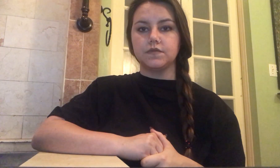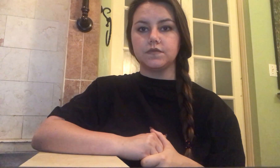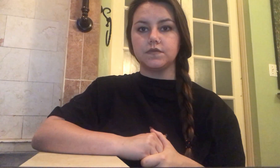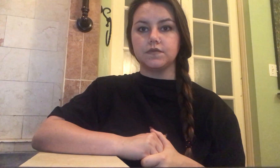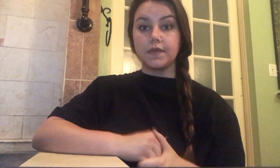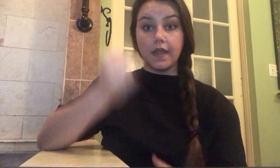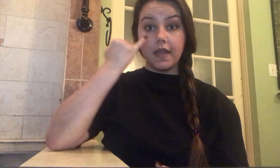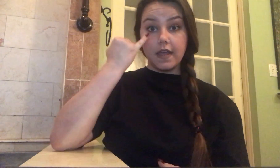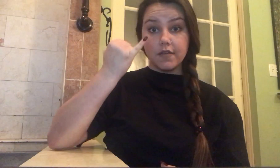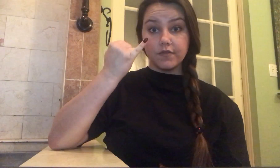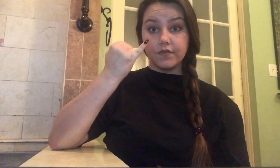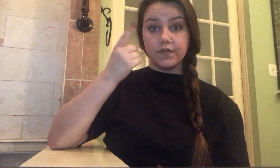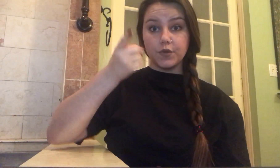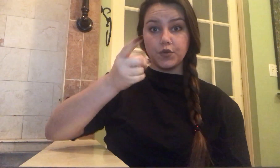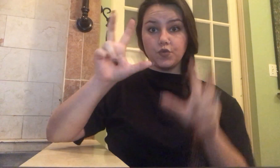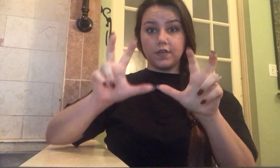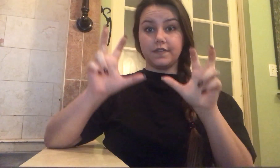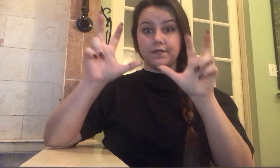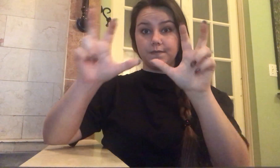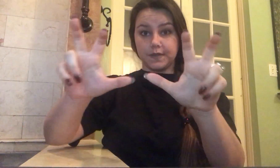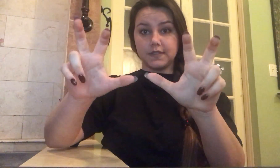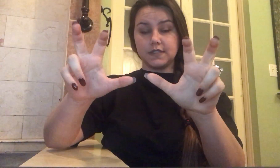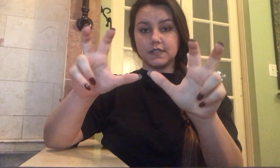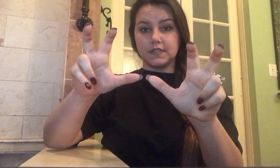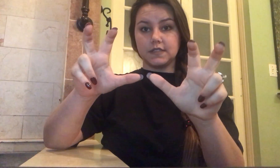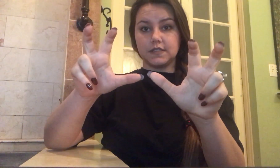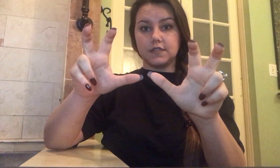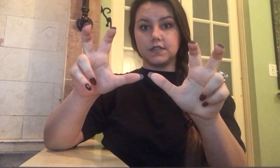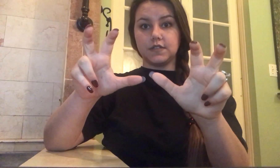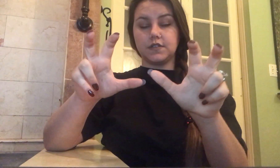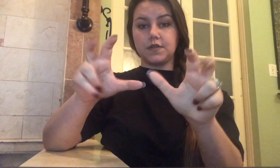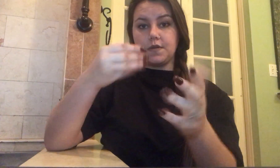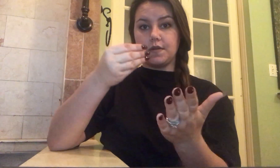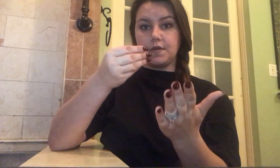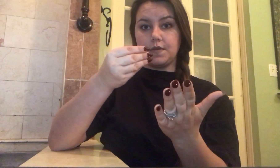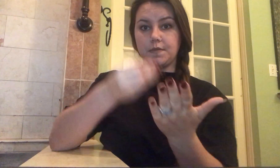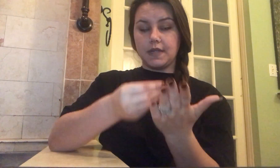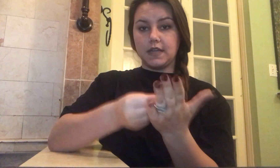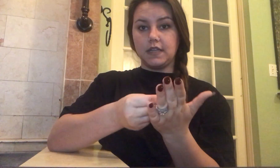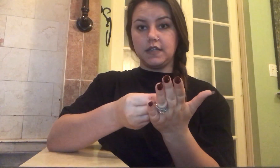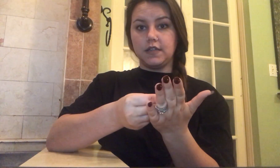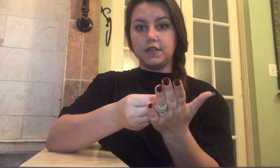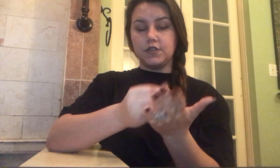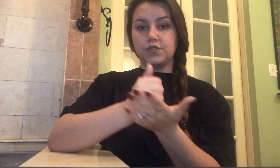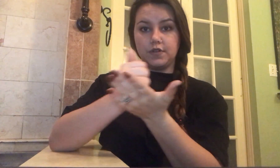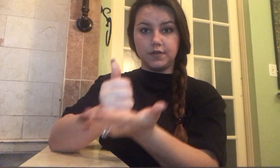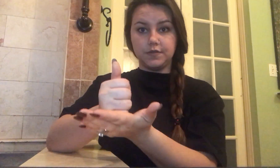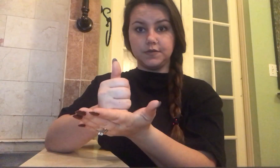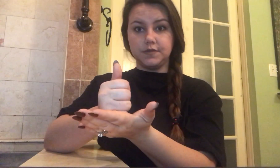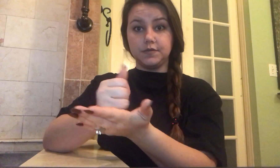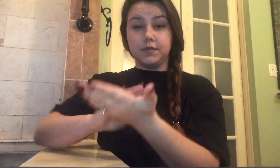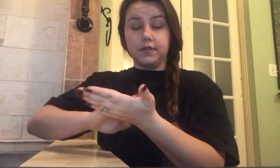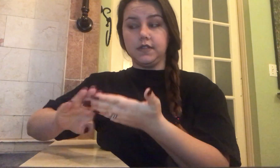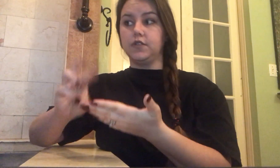4 to 8 times richer by coming in at this basic need level. What I loved about it, too, is it was just one of the most